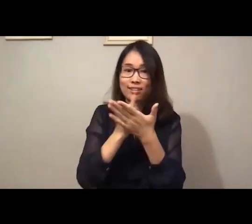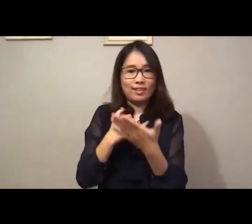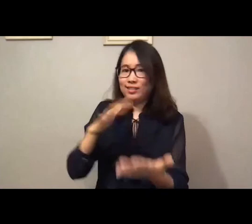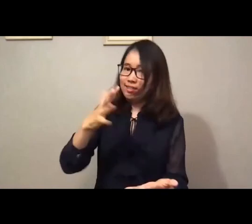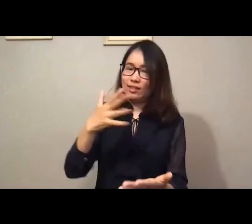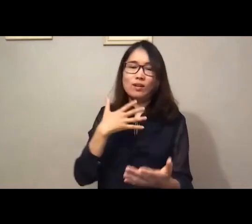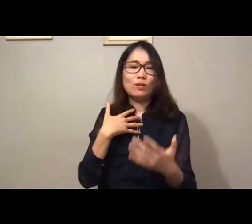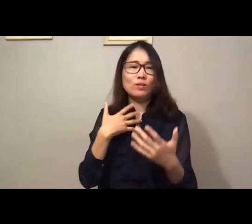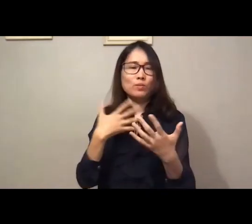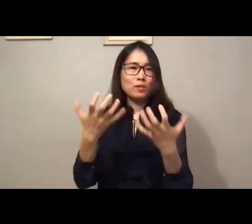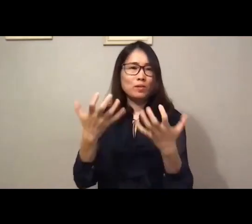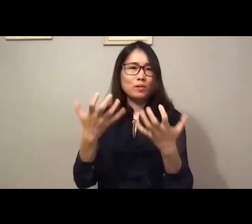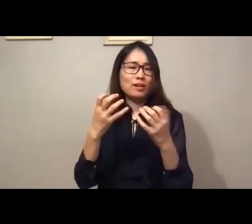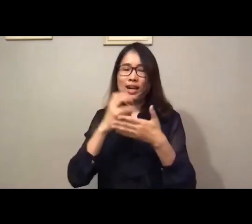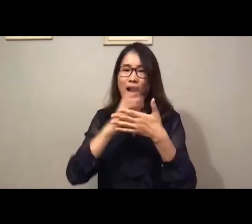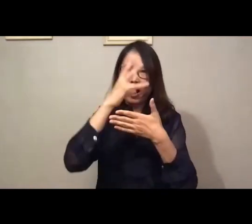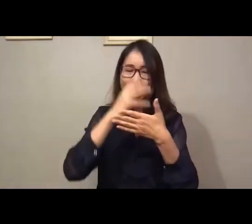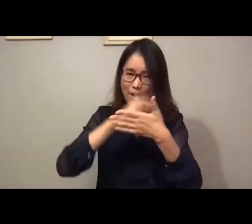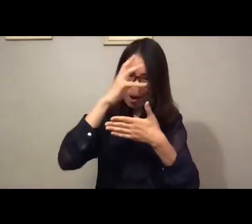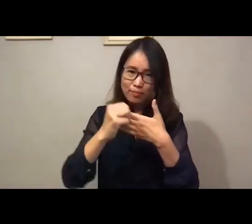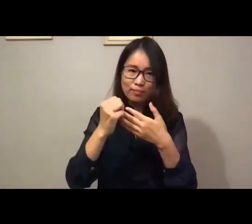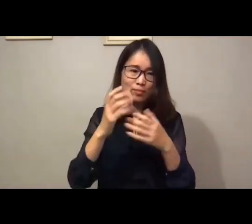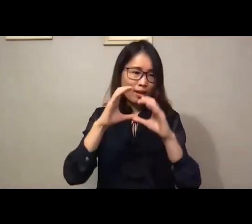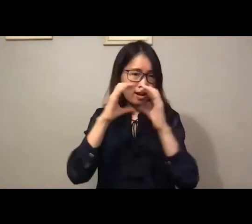I would write or draw.